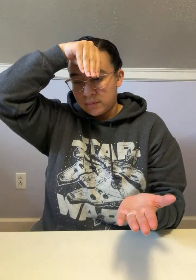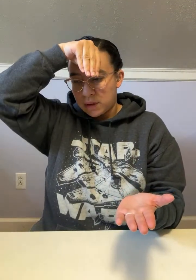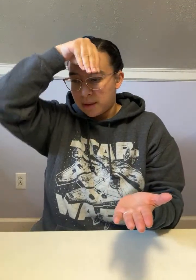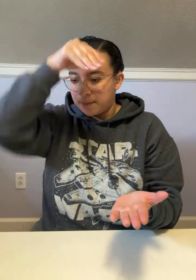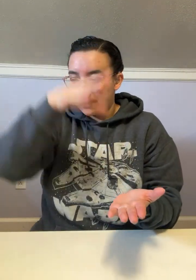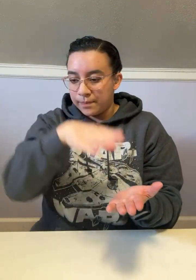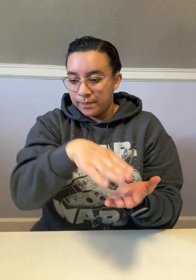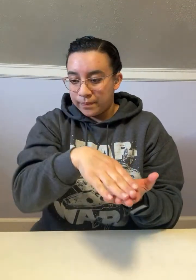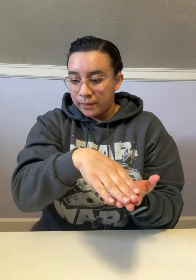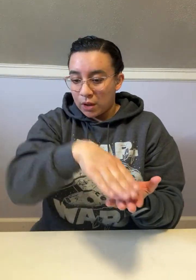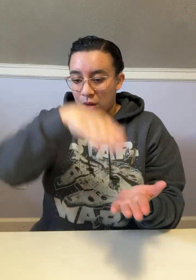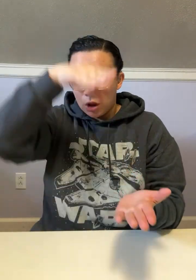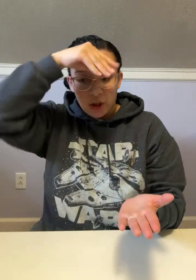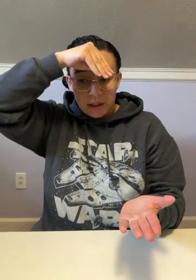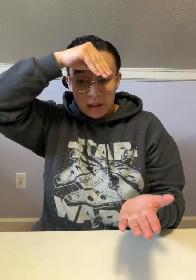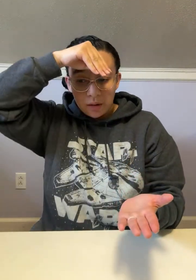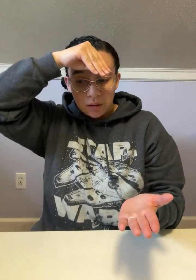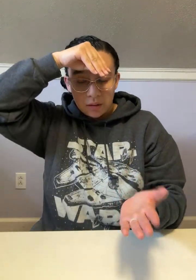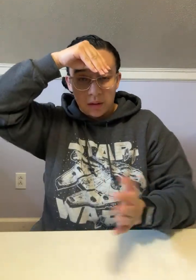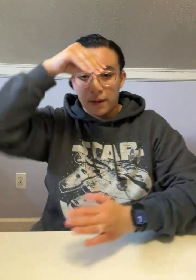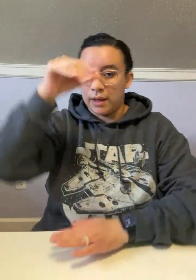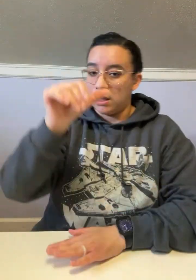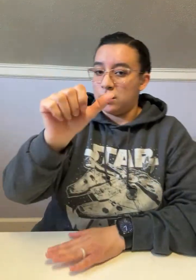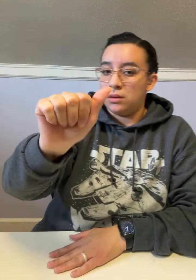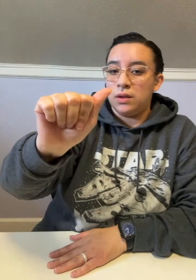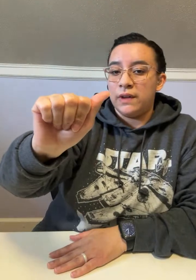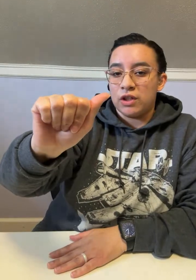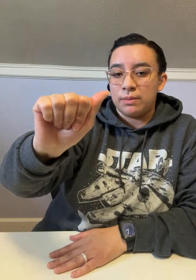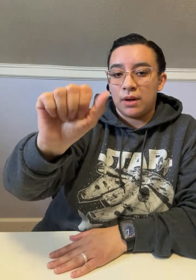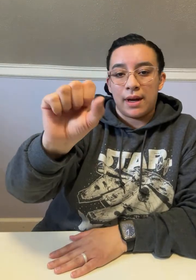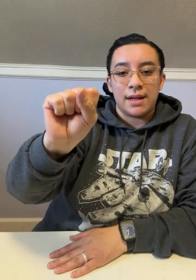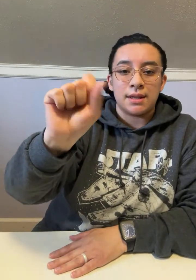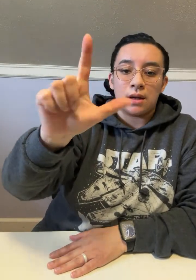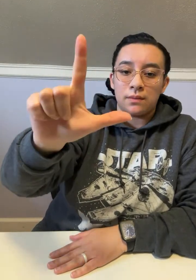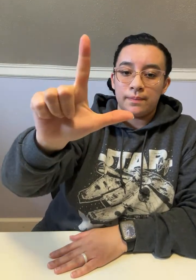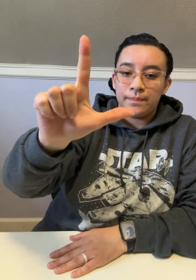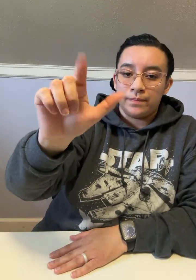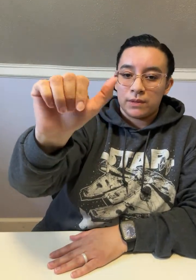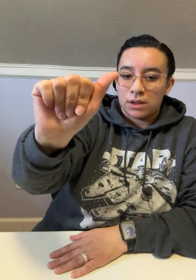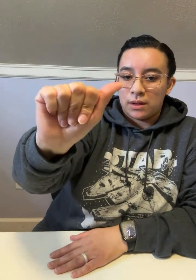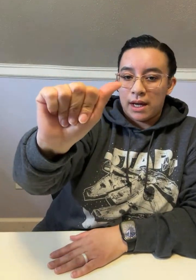Okay? Learning, and then you fingerspell ASL. So ASL.